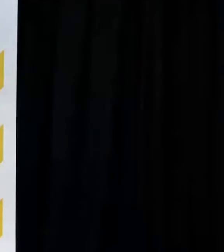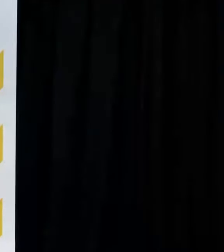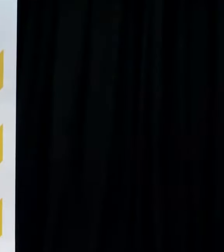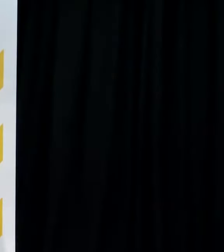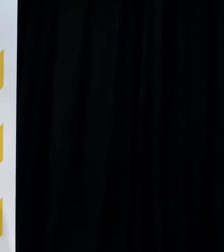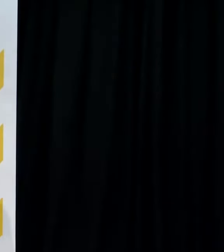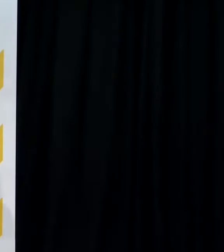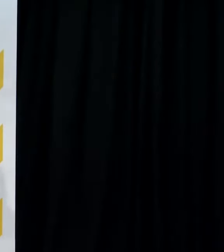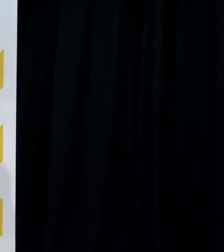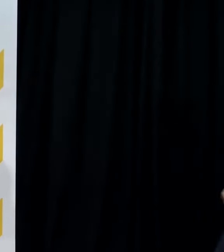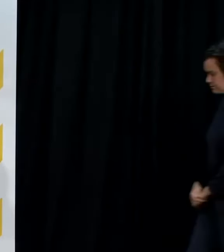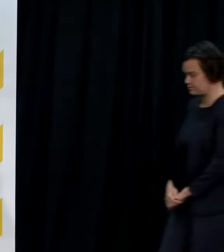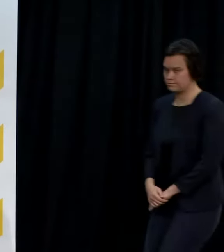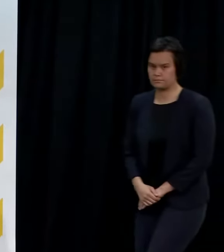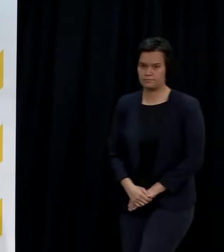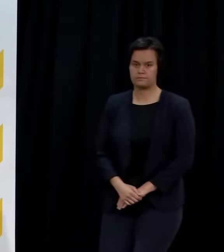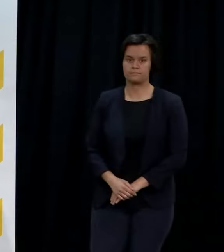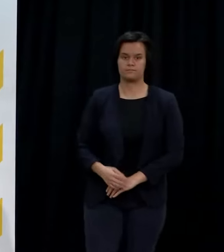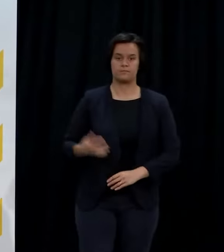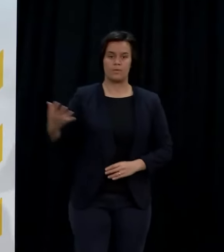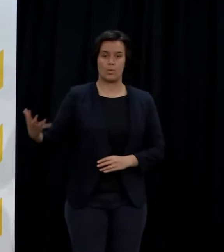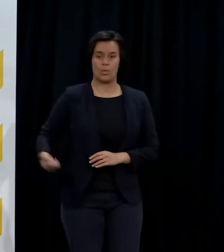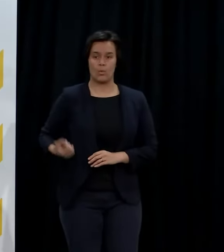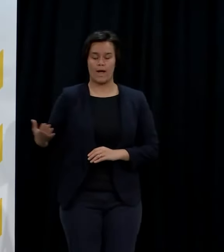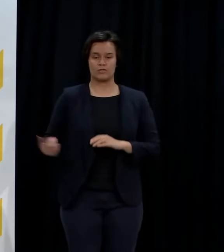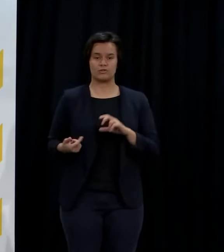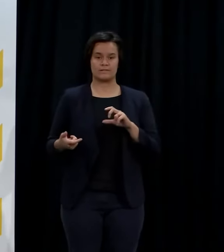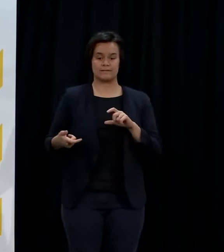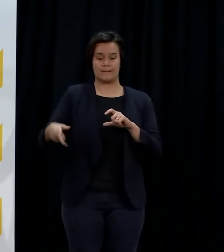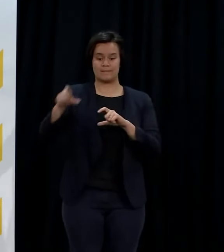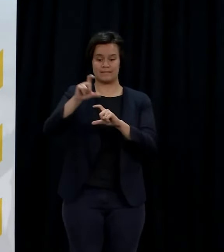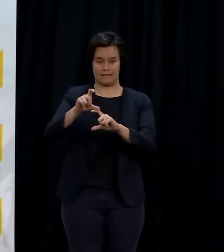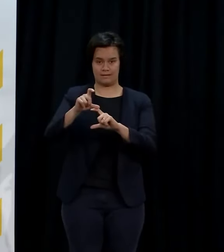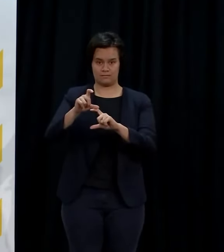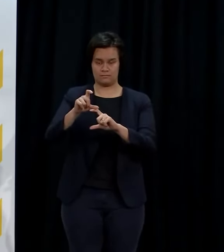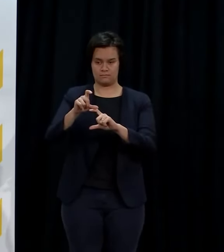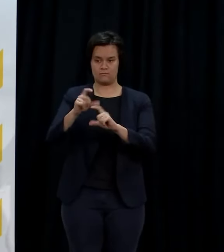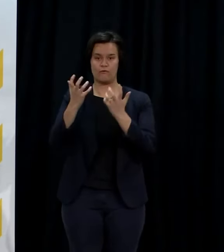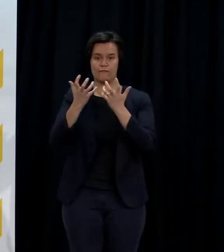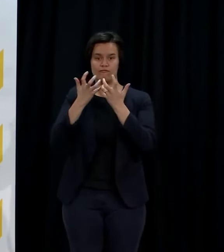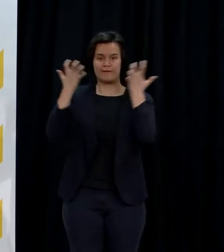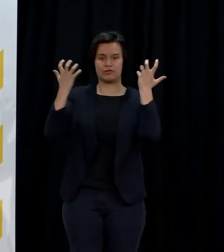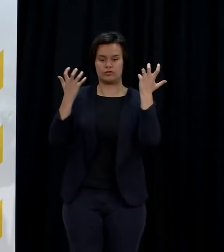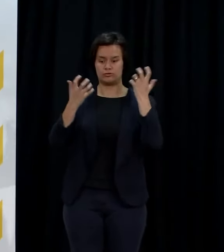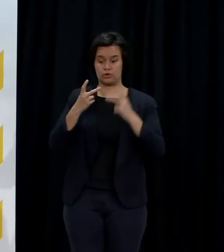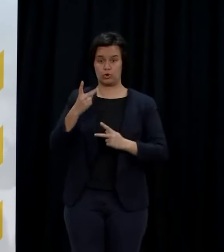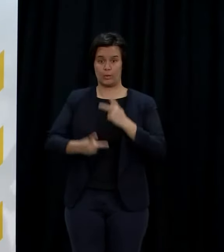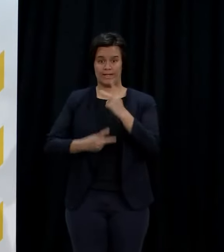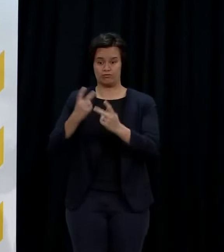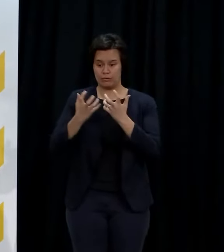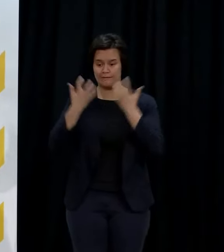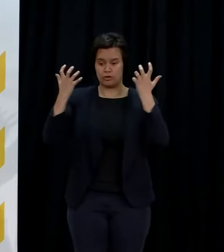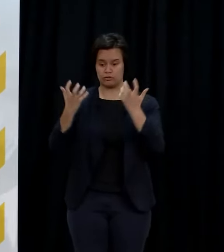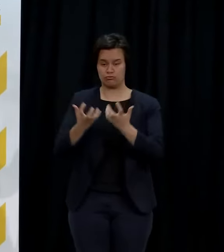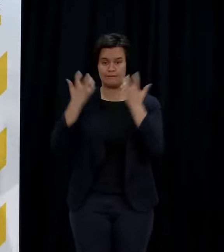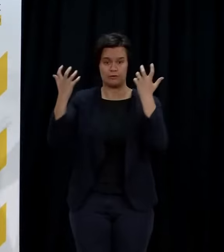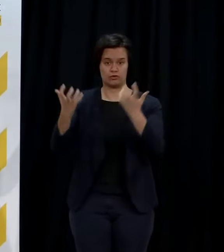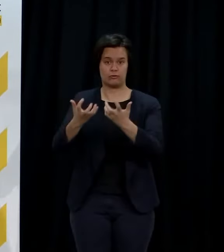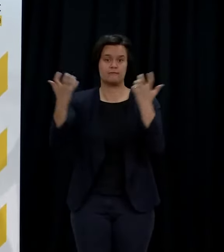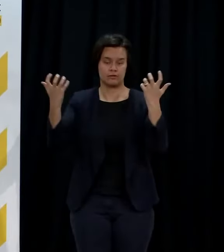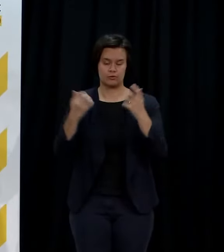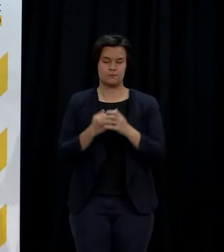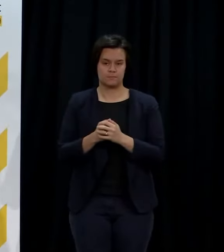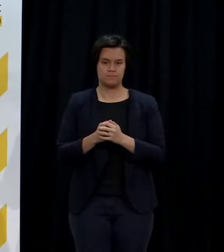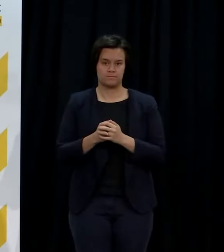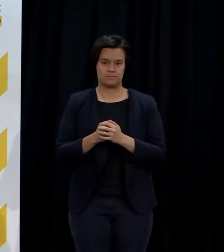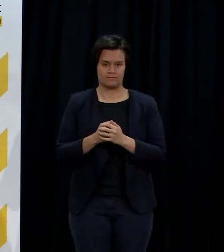to be available in 2-week blocks. There is a reapplication every 2 weeks, and in part that's because some people will be in parts of the country where their status and situation